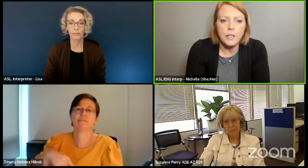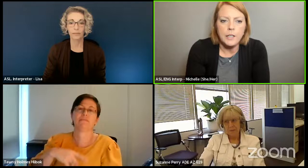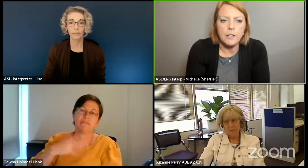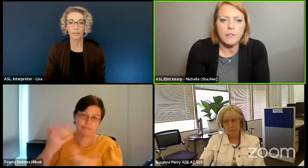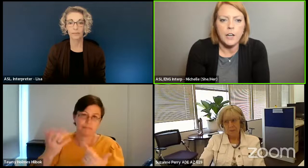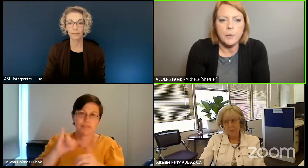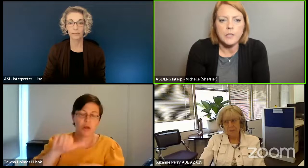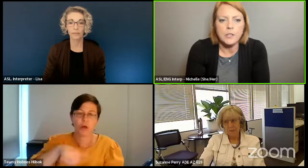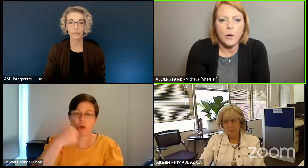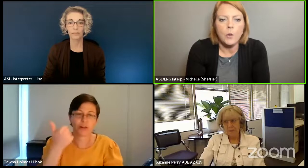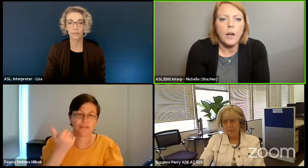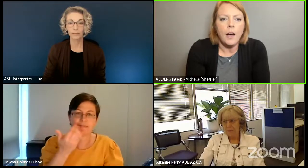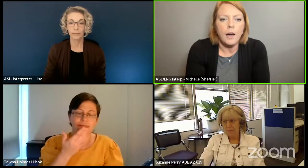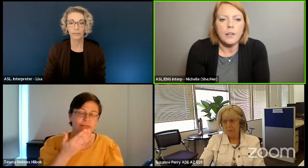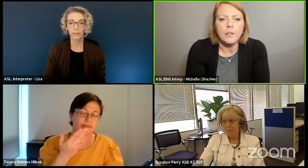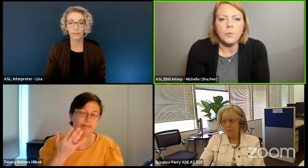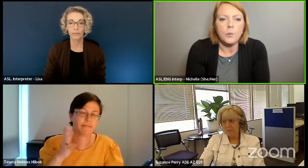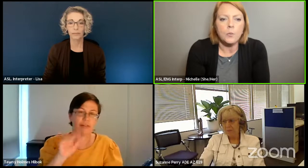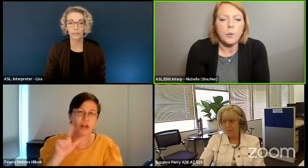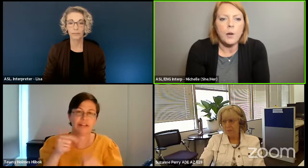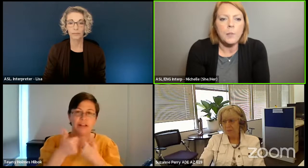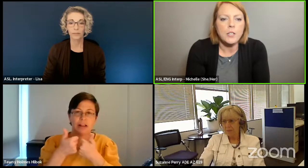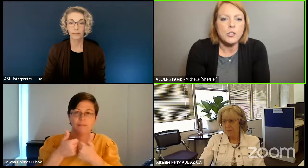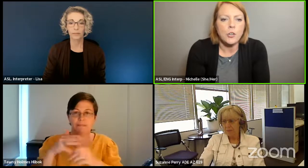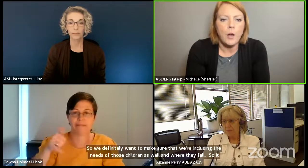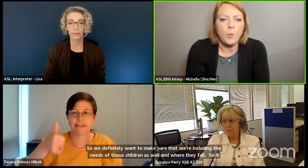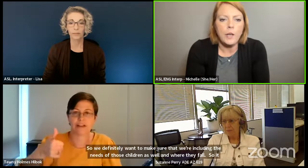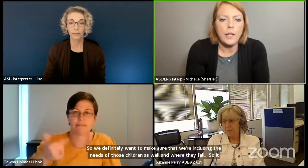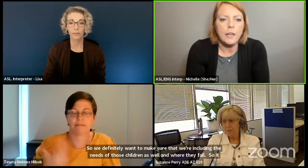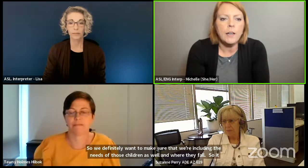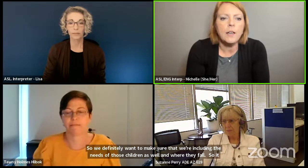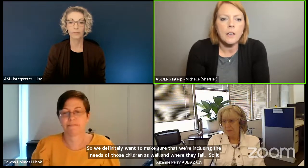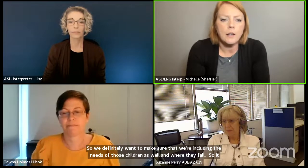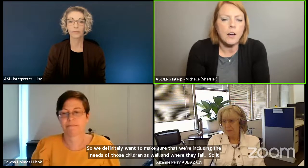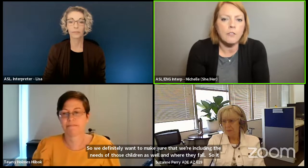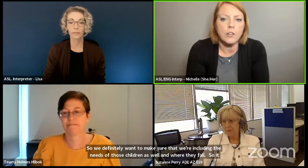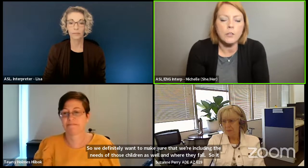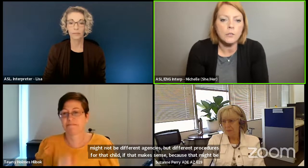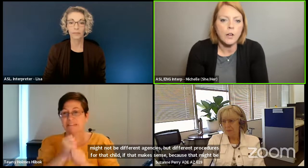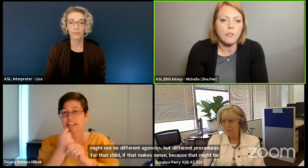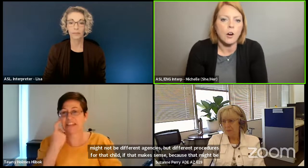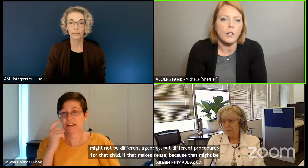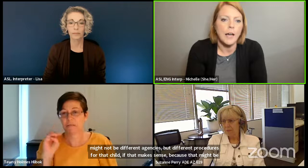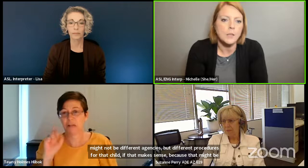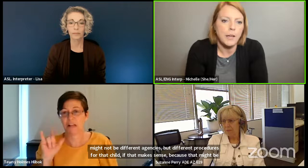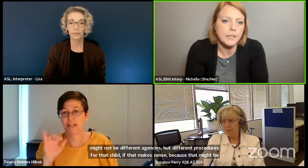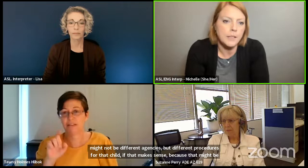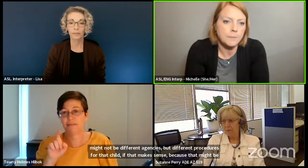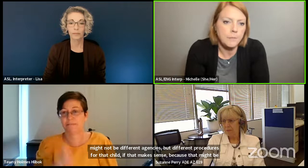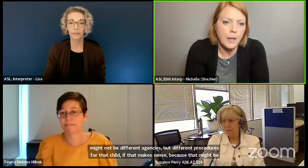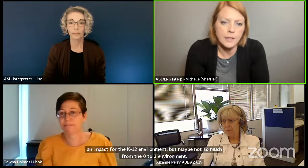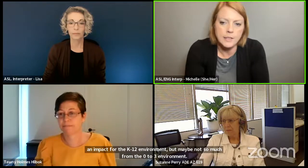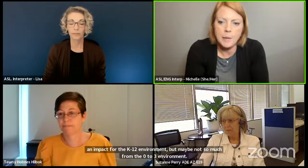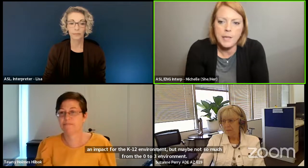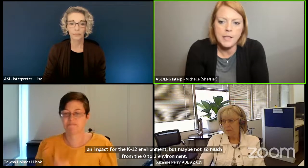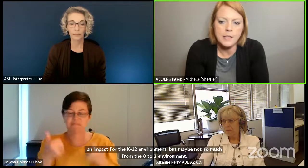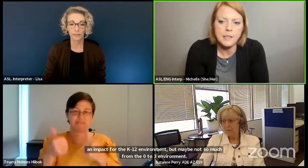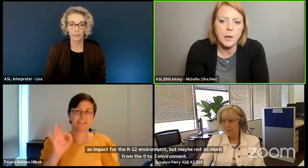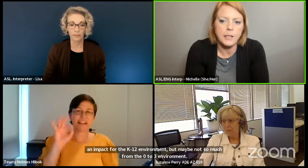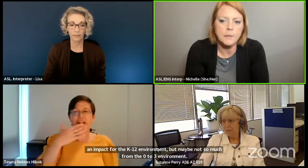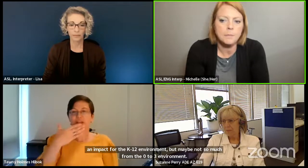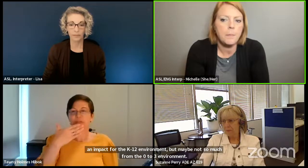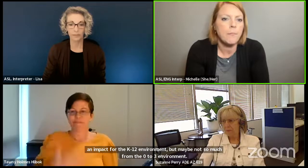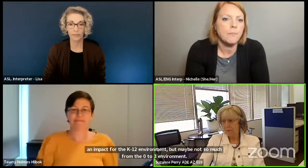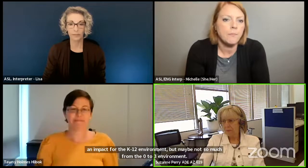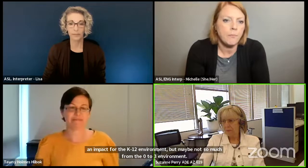0 to 3 environment. So we want to make sure that we cover all aspects. Does that make